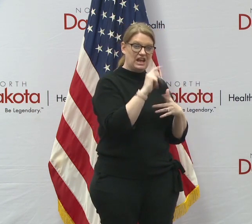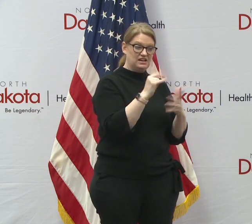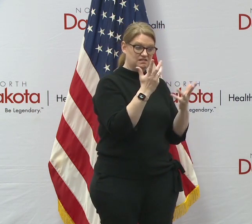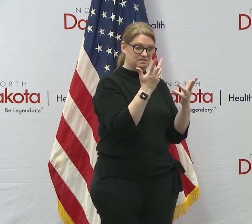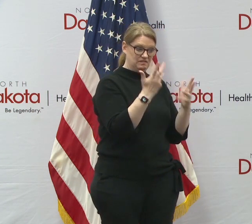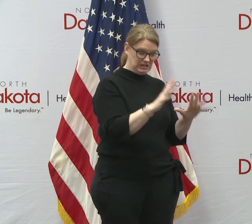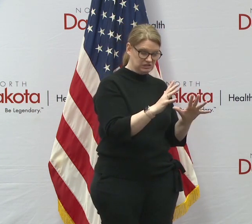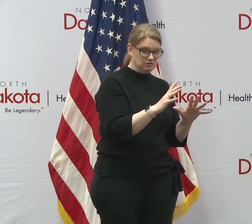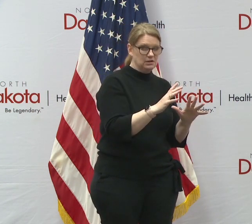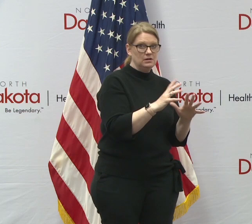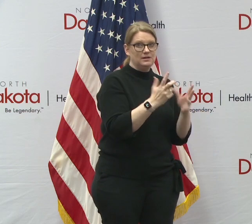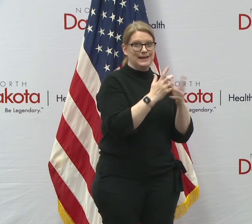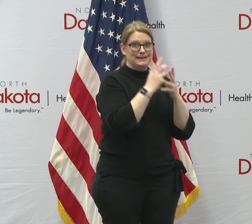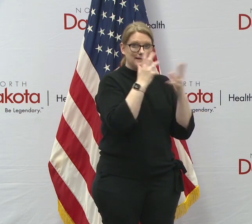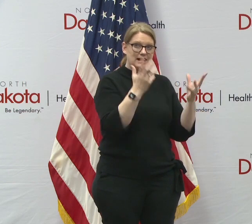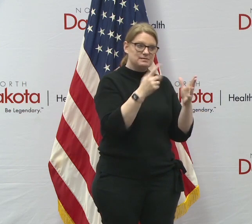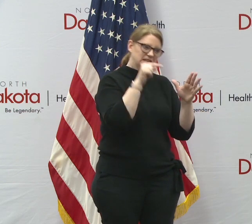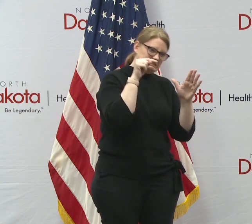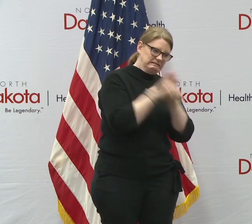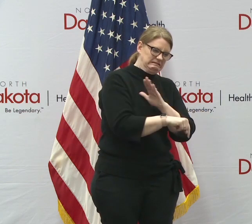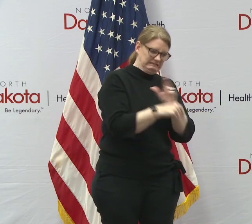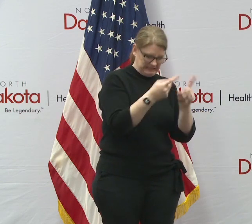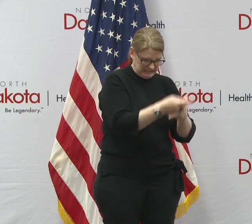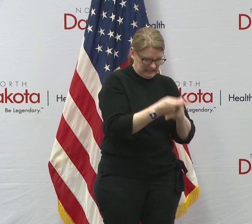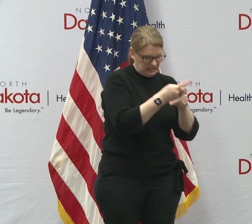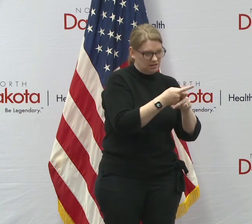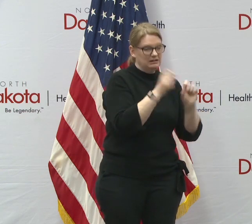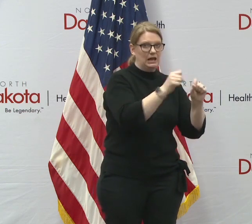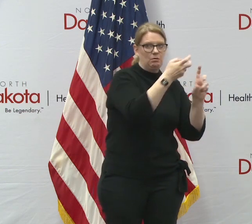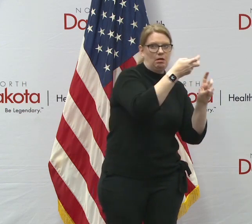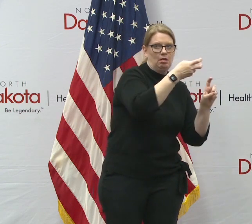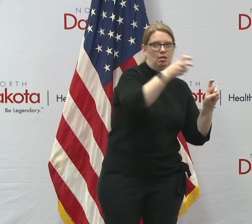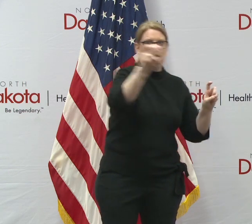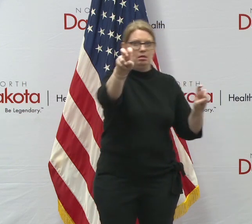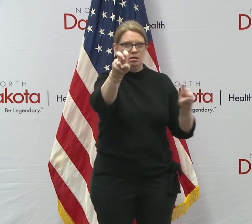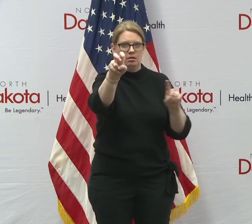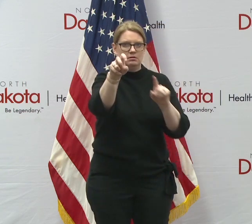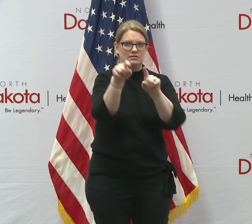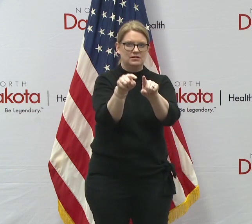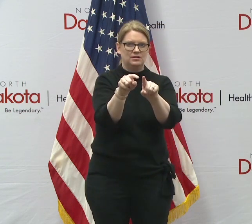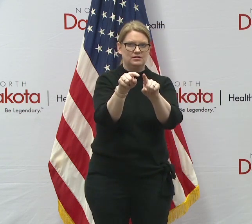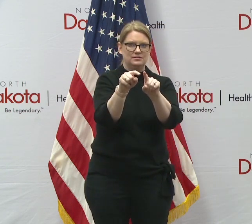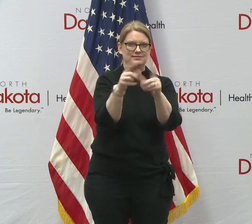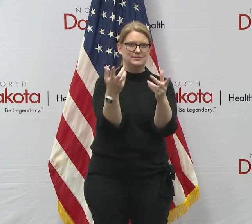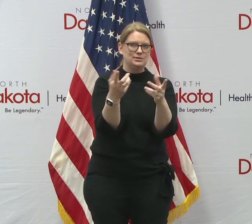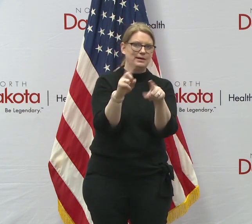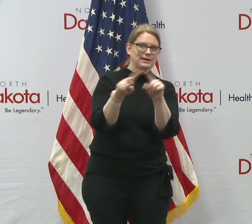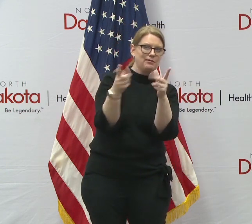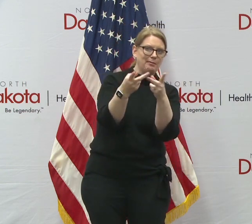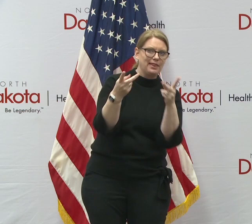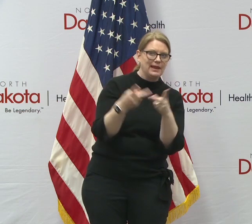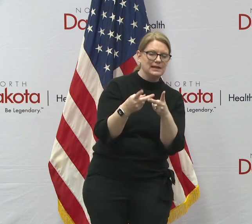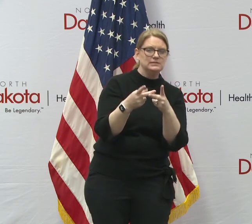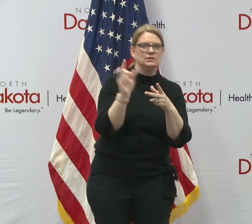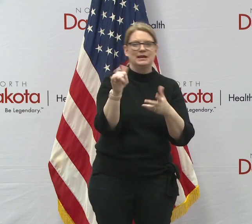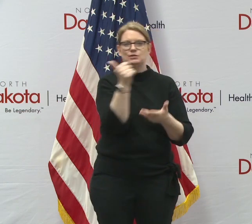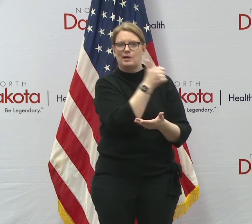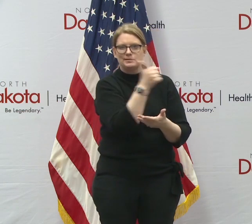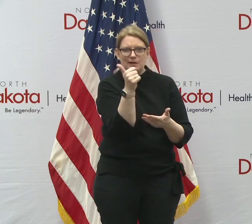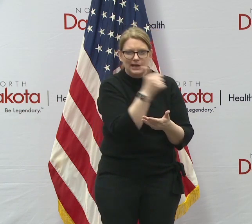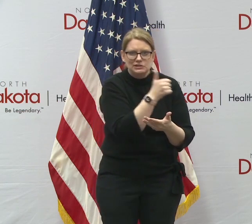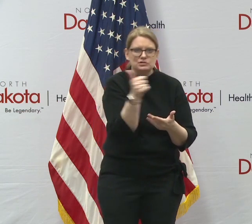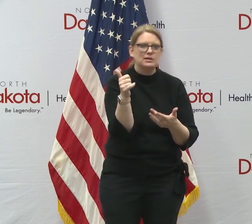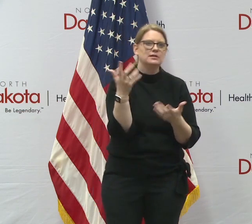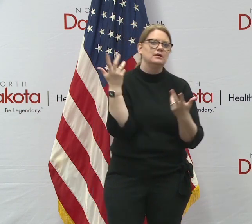need as much intensive or critical care, and we can move them to a facility that doesn't offer that, to a step-down facility. We need transportation.